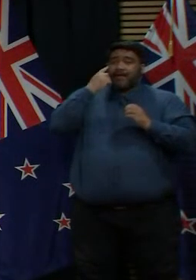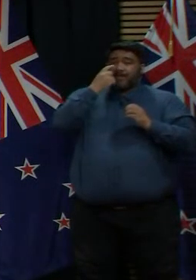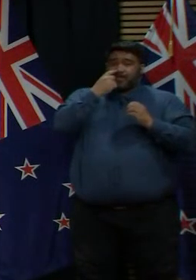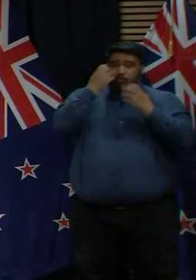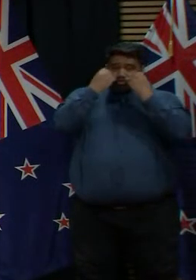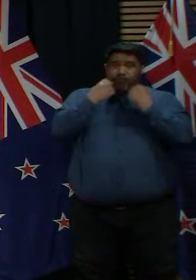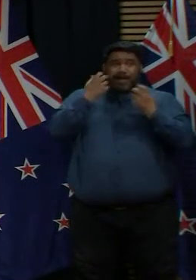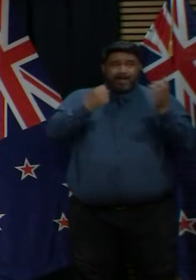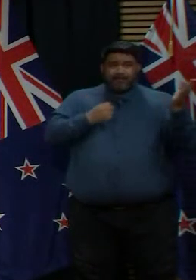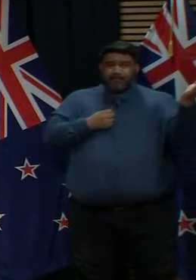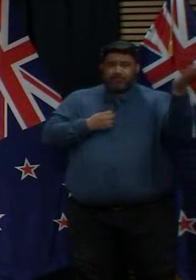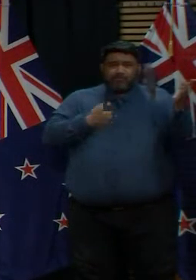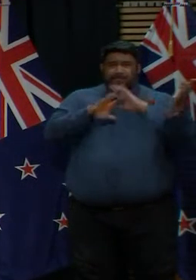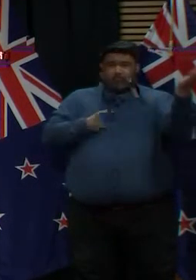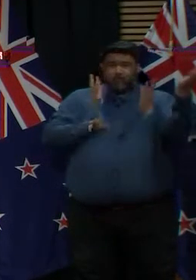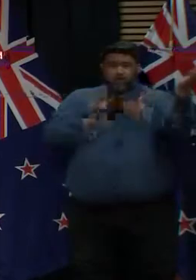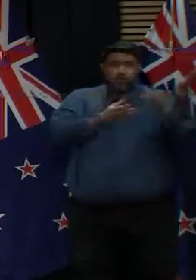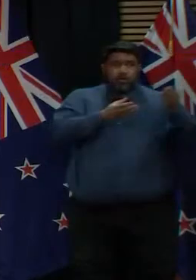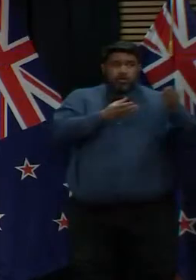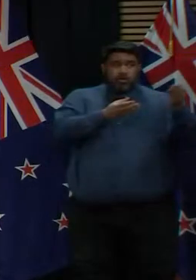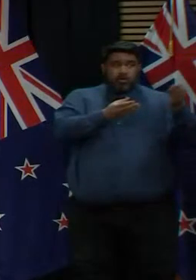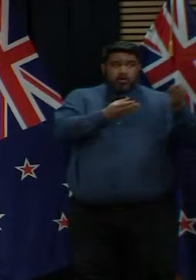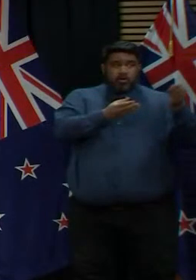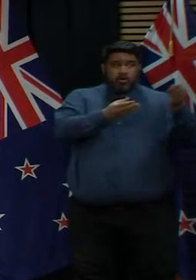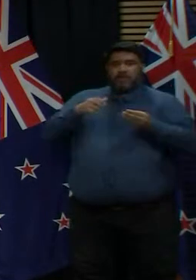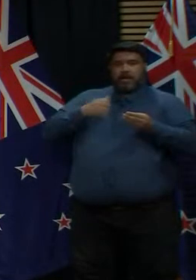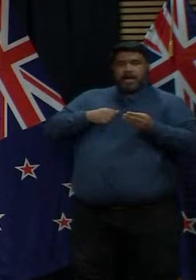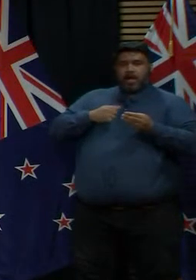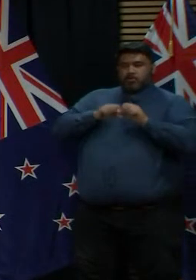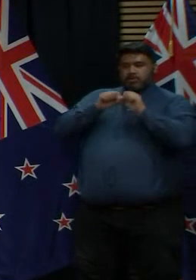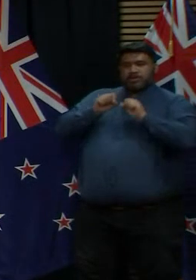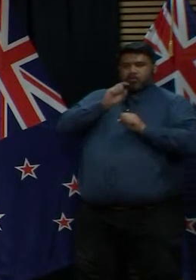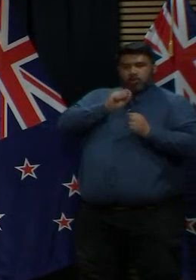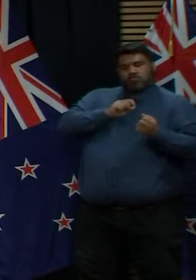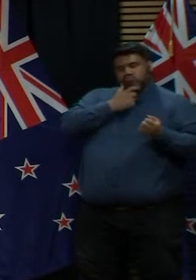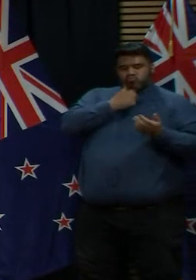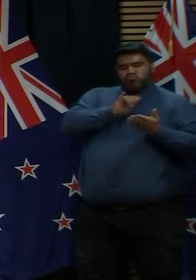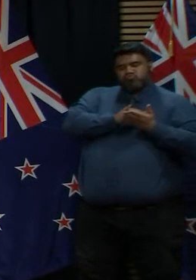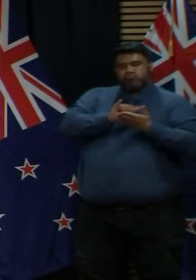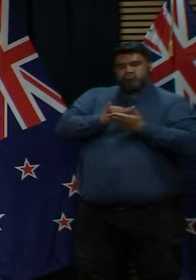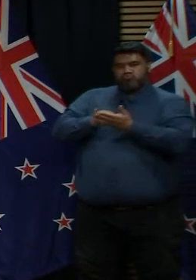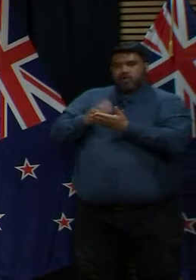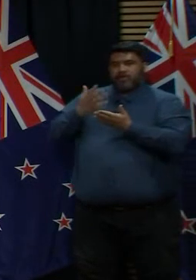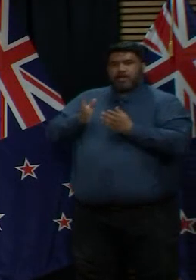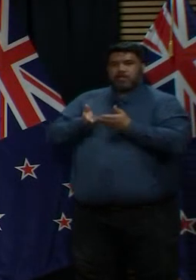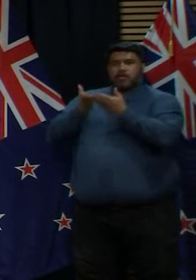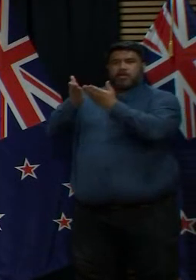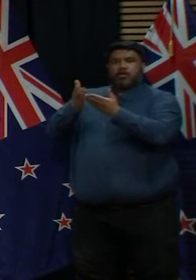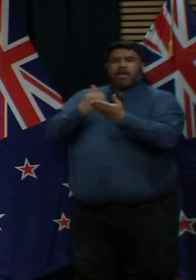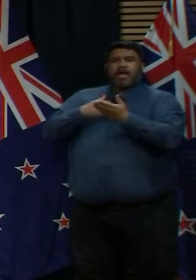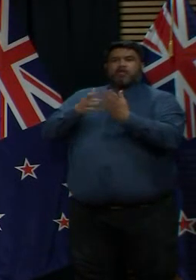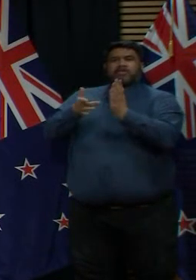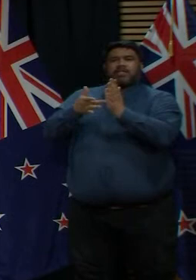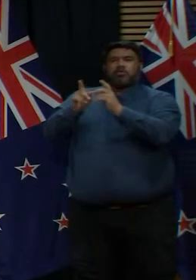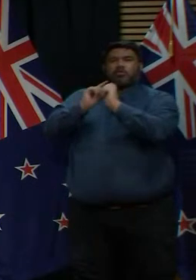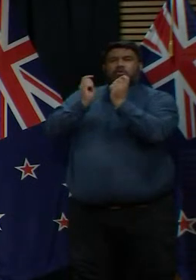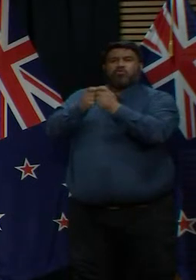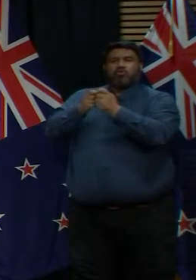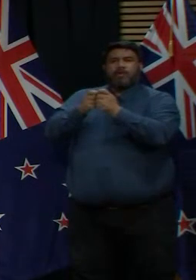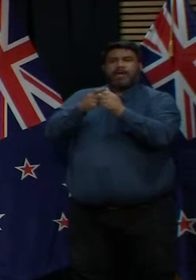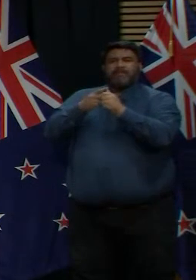will go through the regulatory approval process and then the advice from our CV technical advisory group, and then it's a cabinet